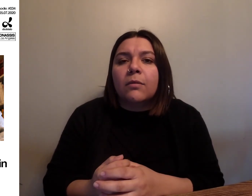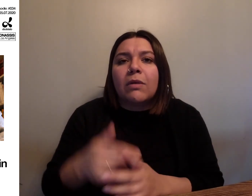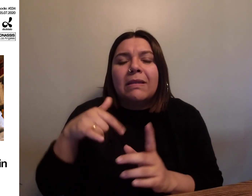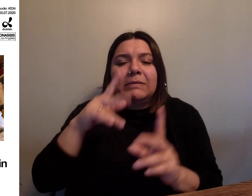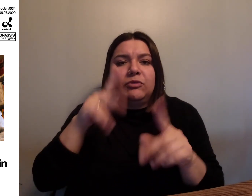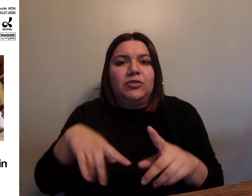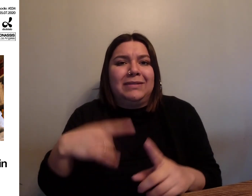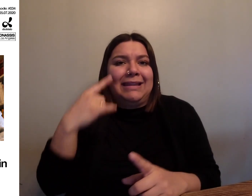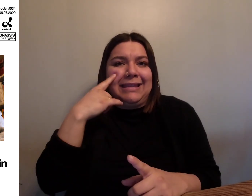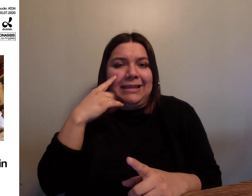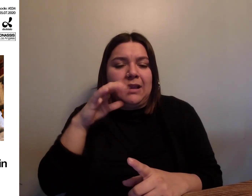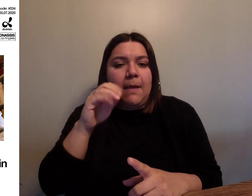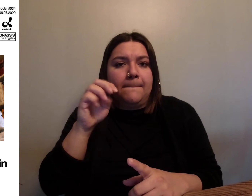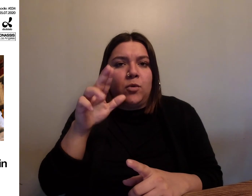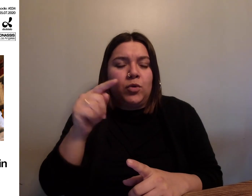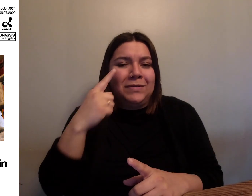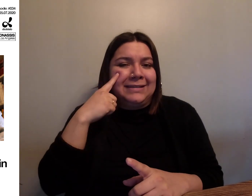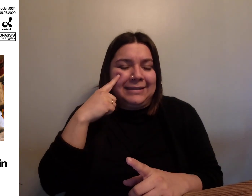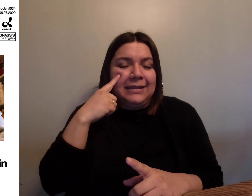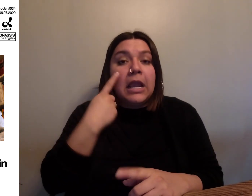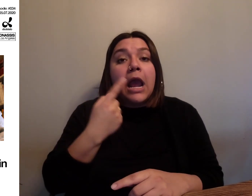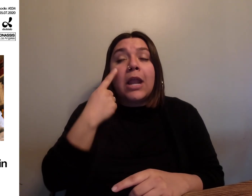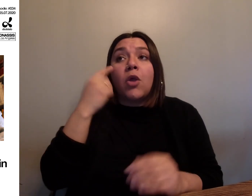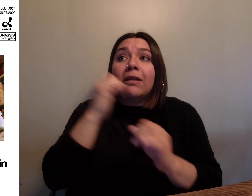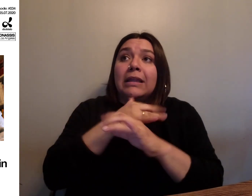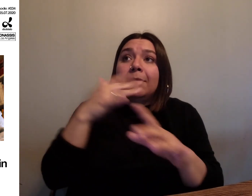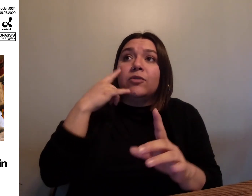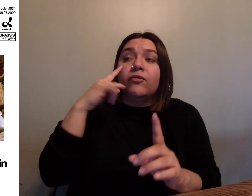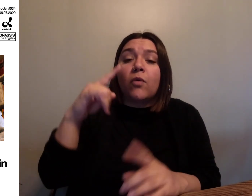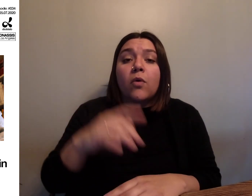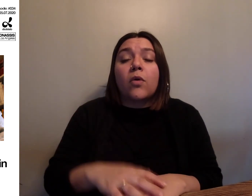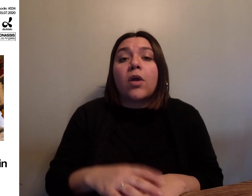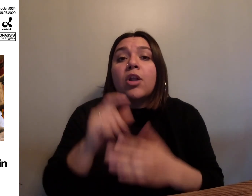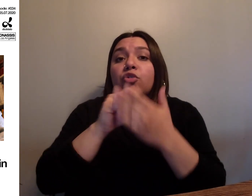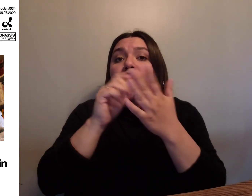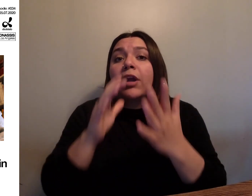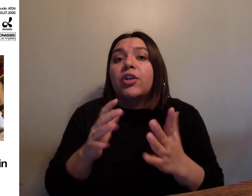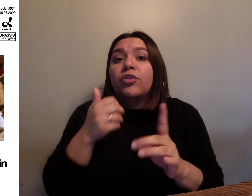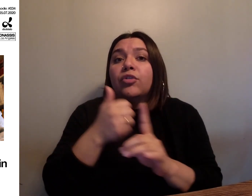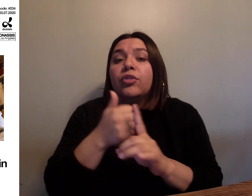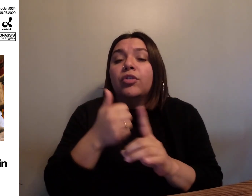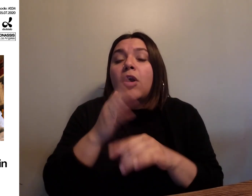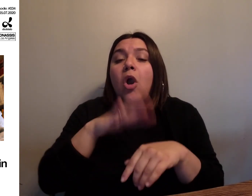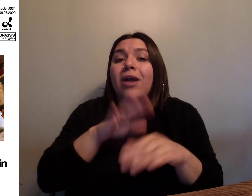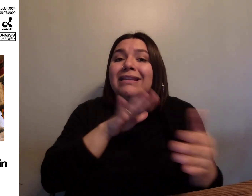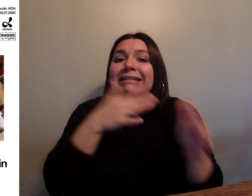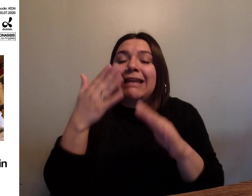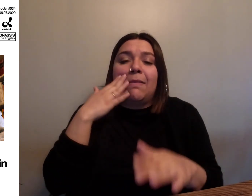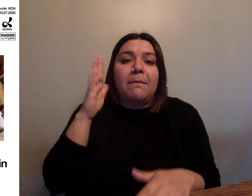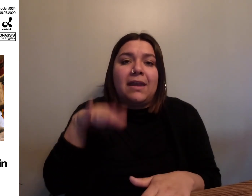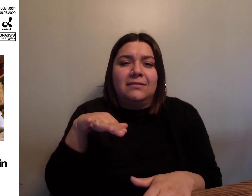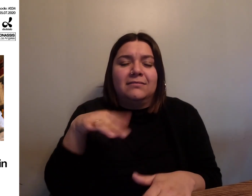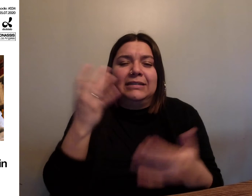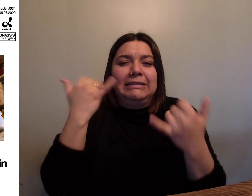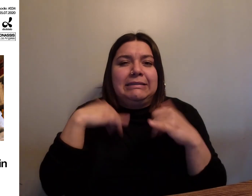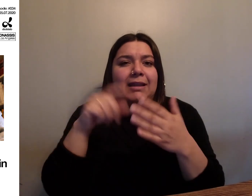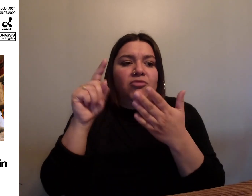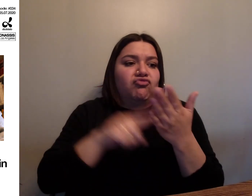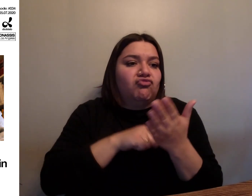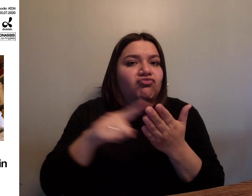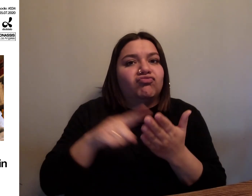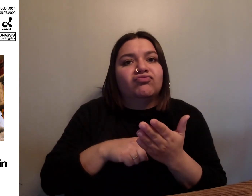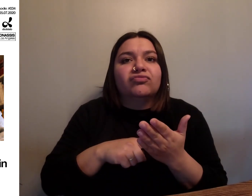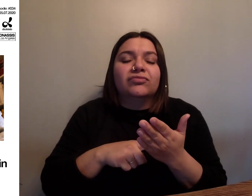was thinking, and it's also the image of the writer on his deathbed still correcting the